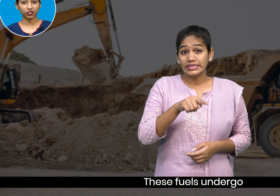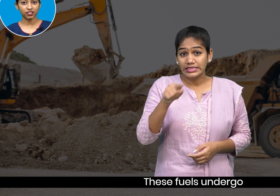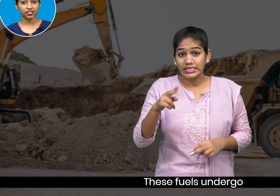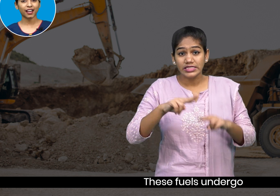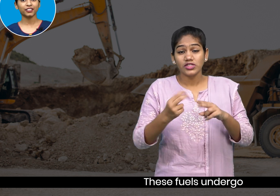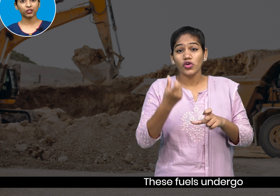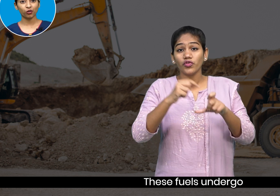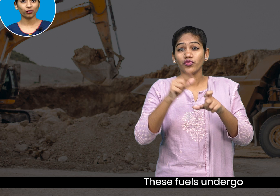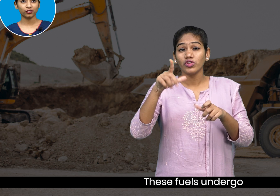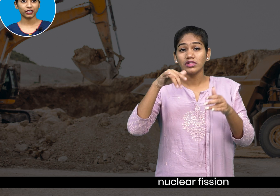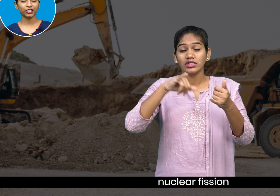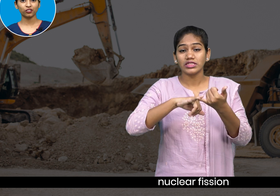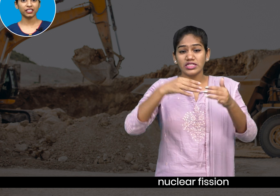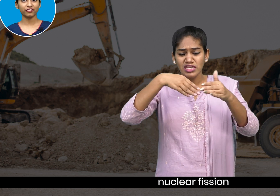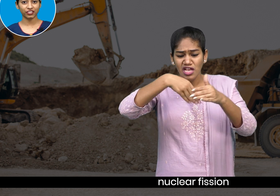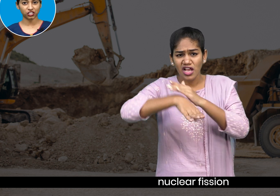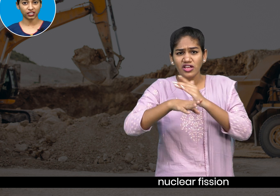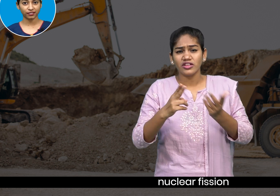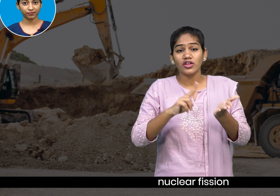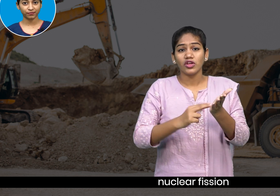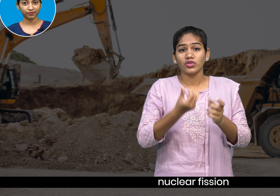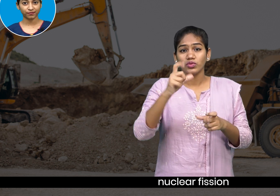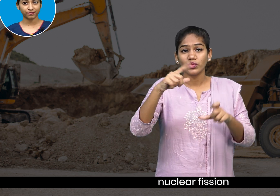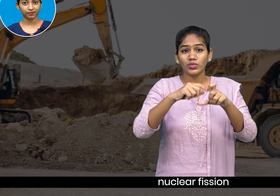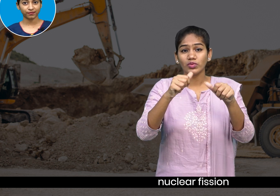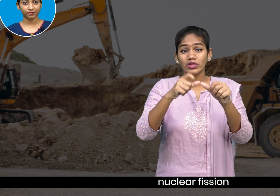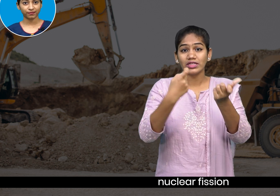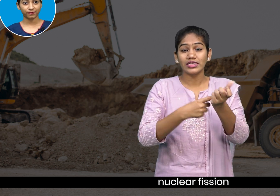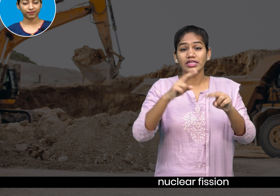These fuels undergo nuclear fission